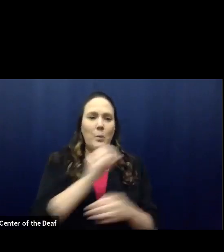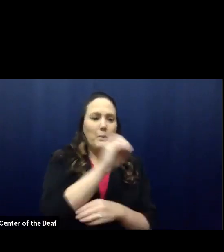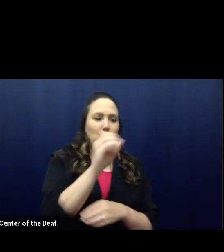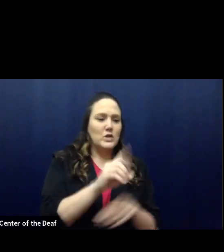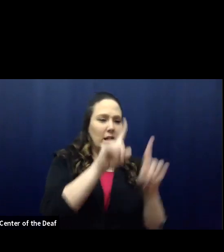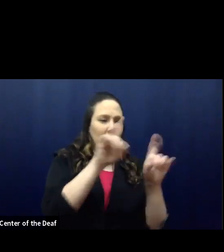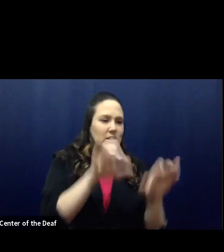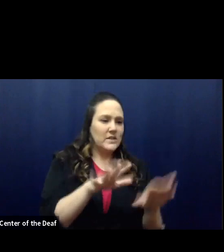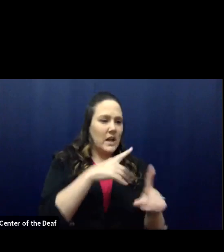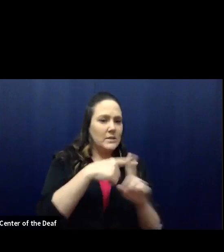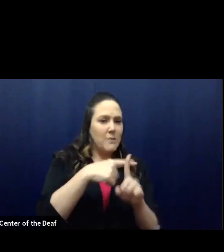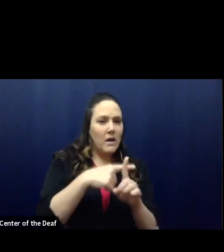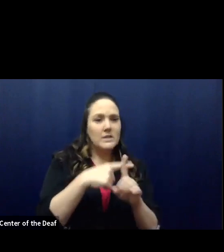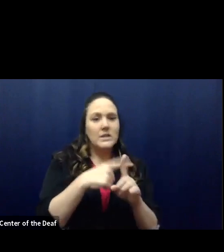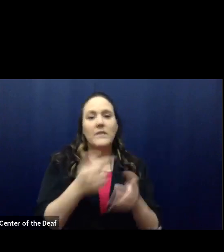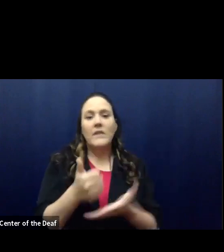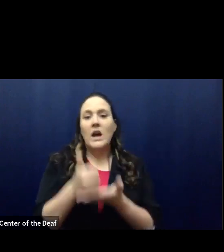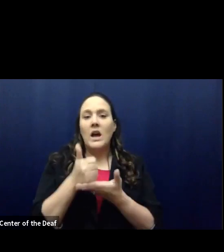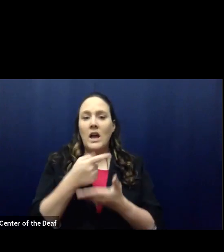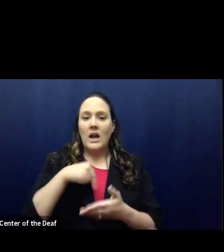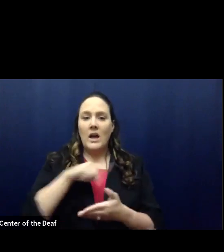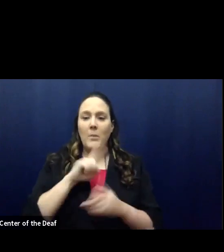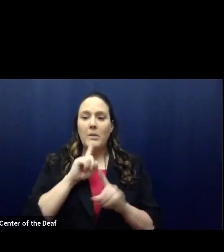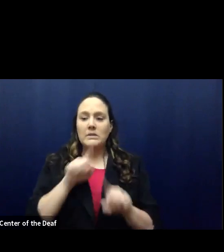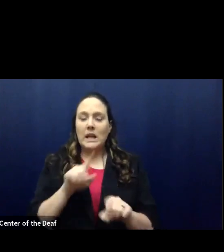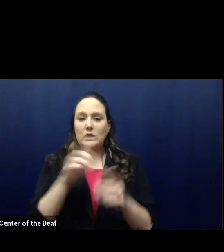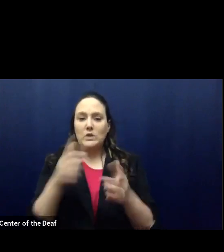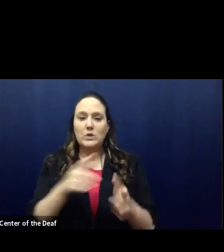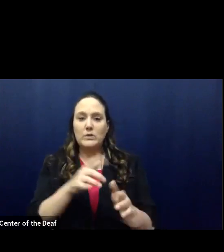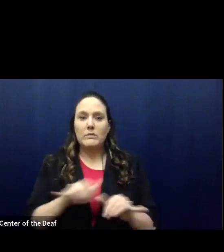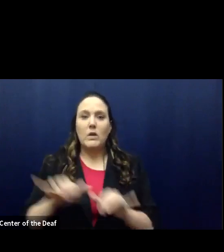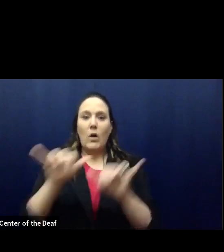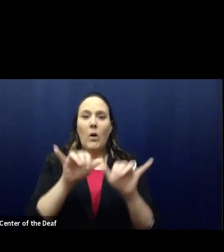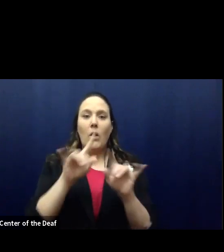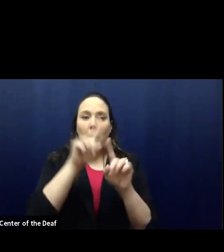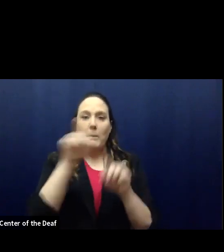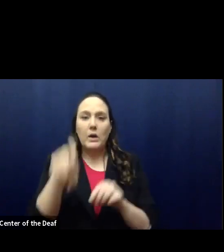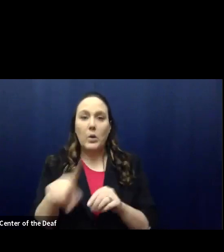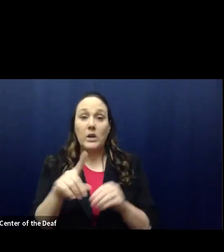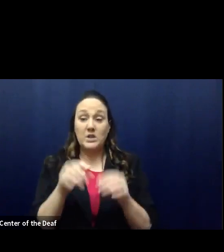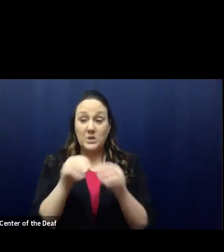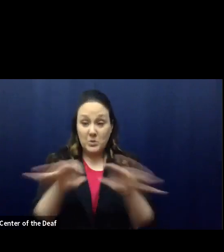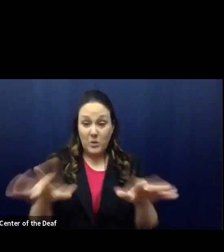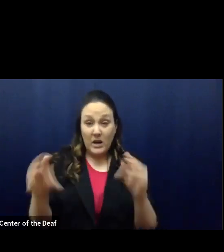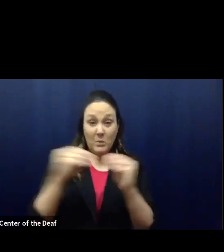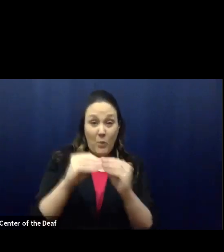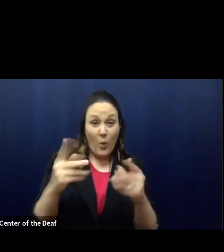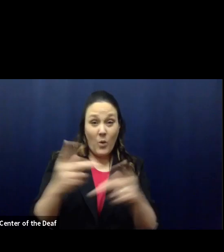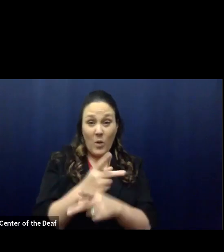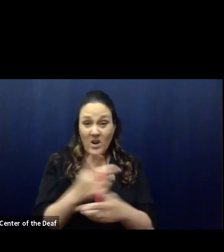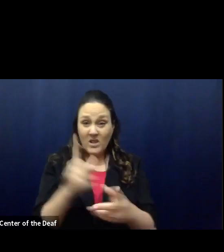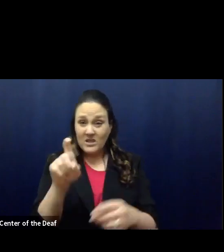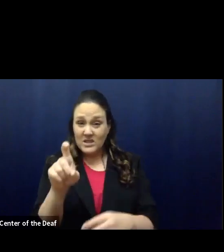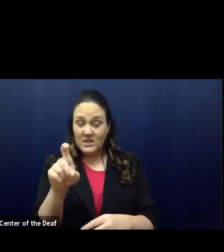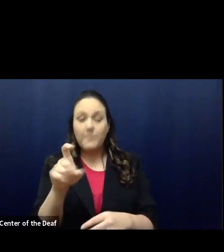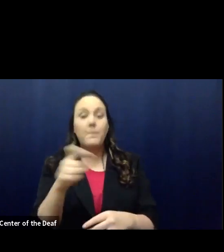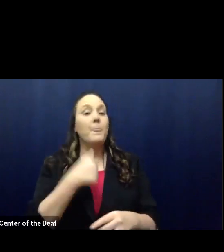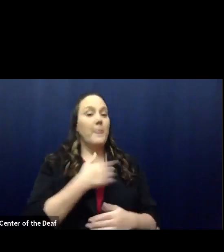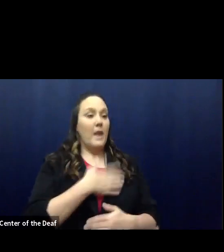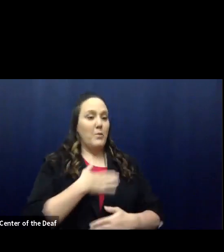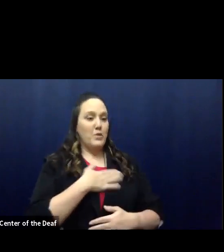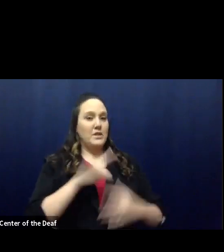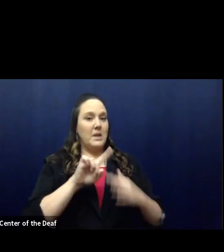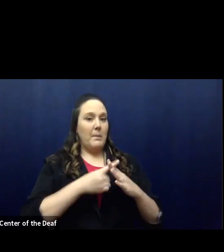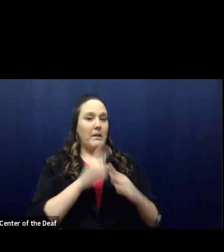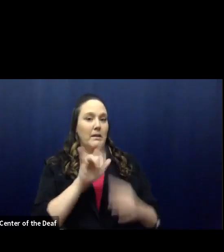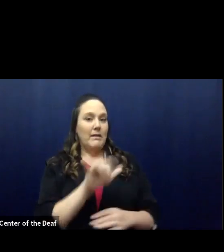positive, and help us answer the common bottom line question, is it spreading more, /faster, /worse? I appreciate the beginning of that question because